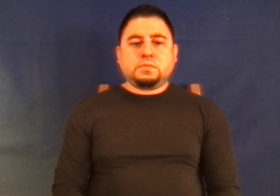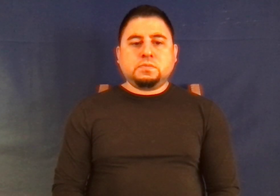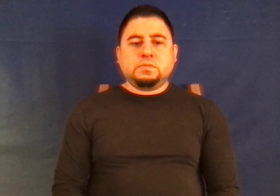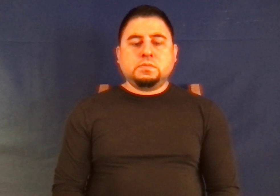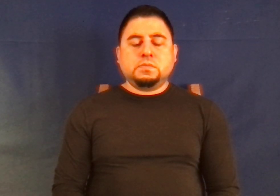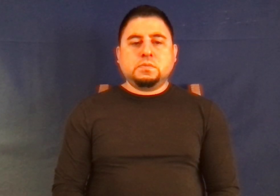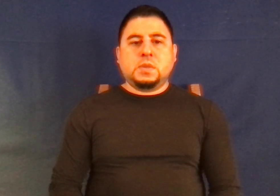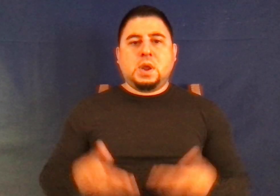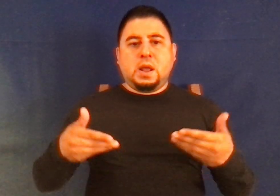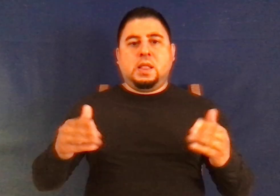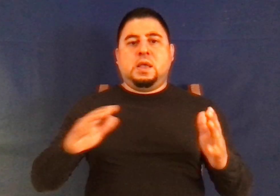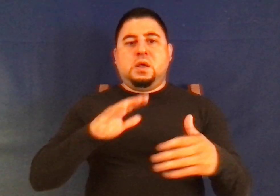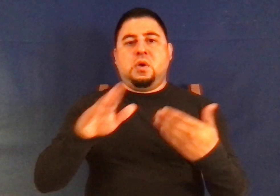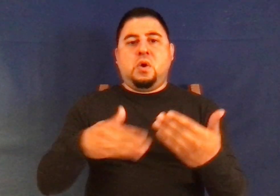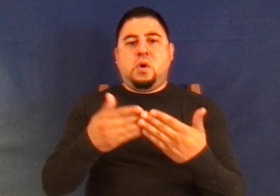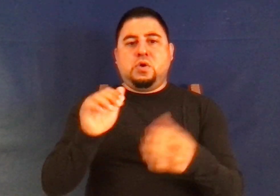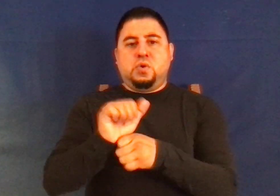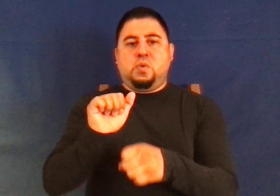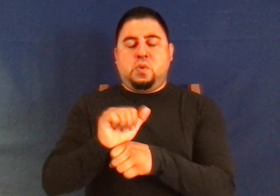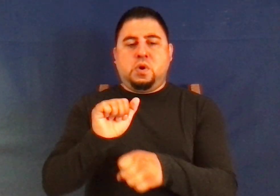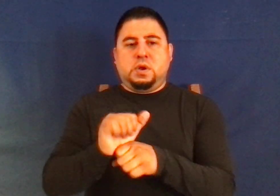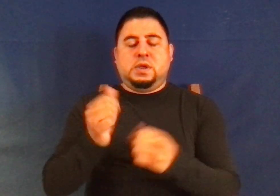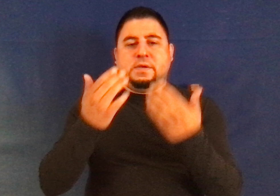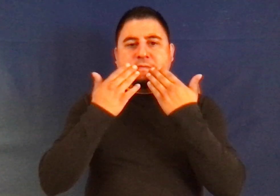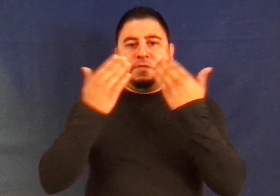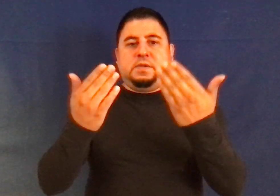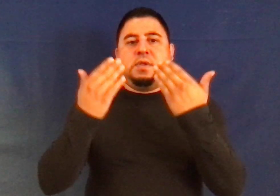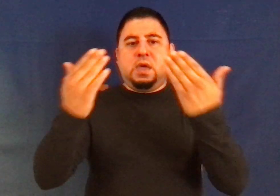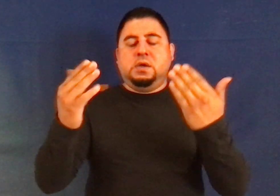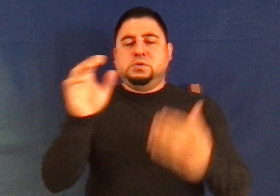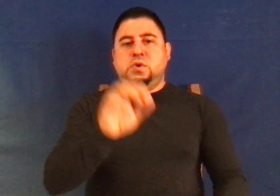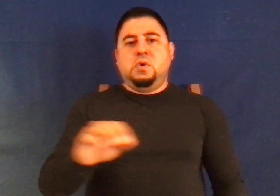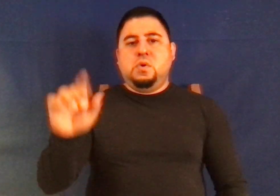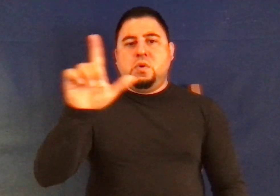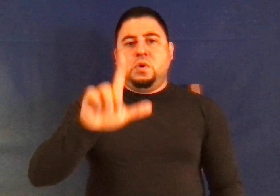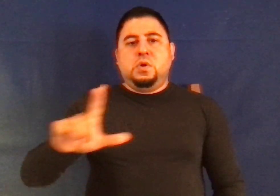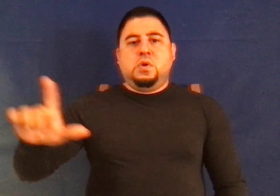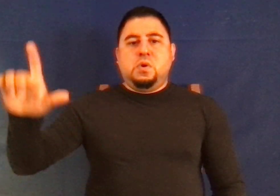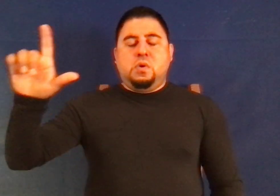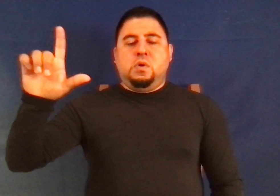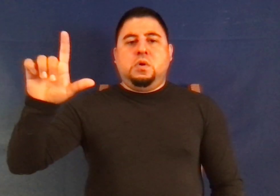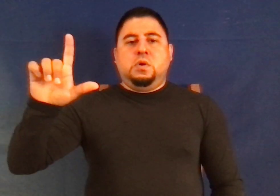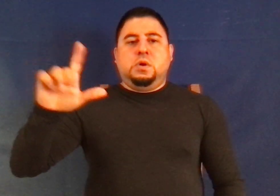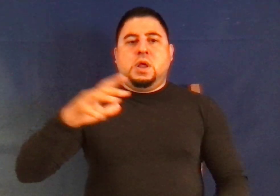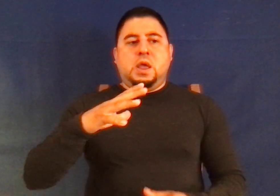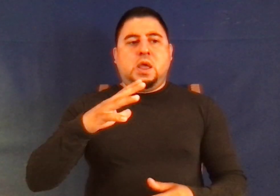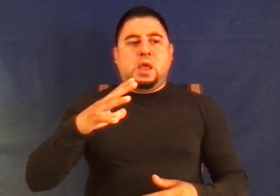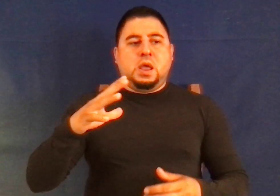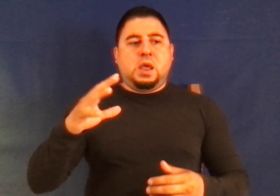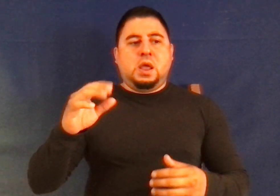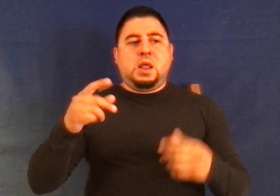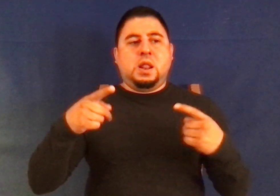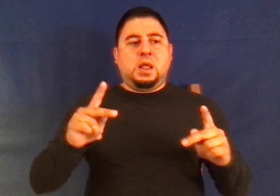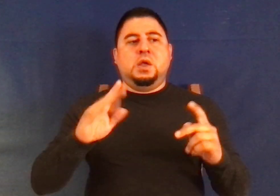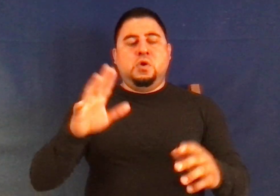Let all your works give you thanks, O Lord, and oh, let your faithful